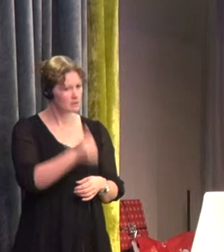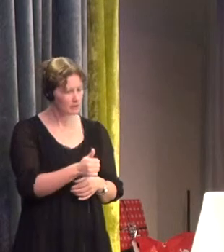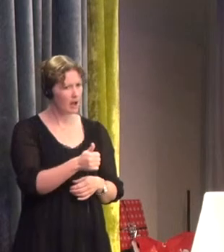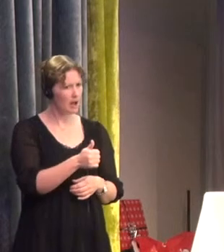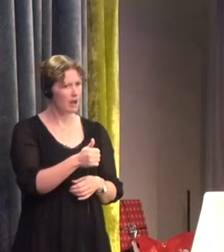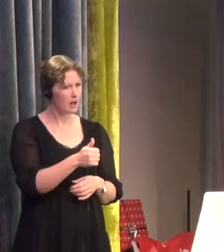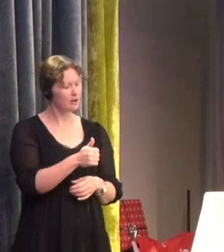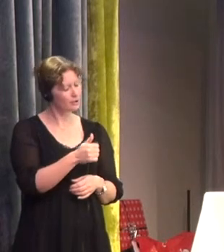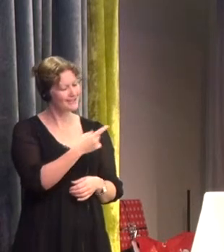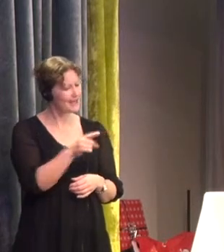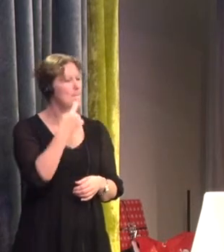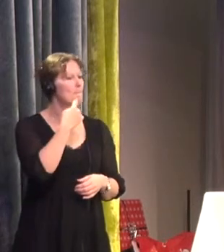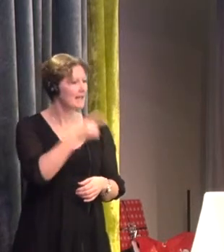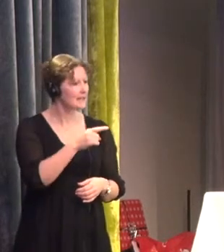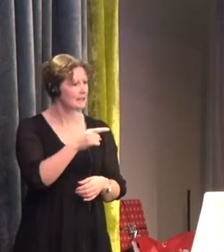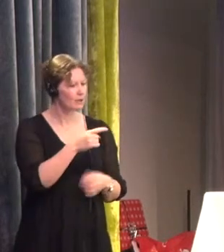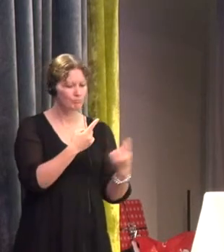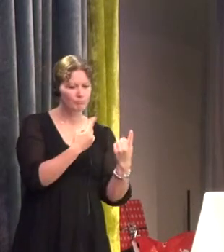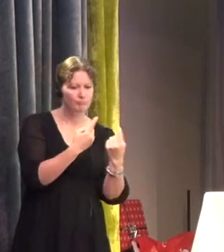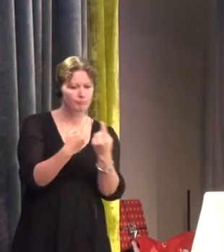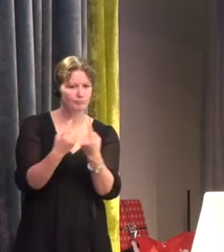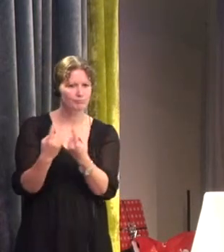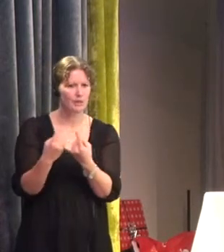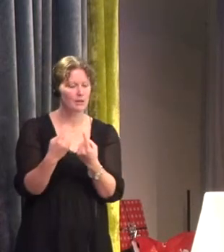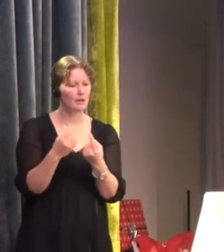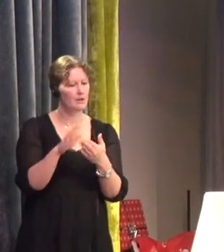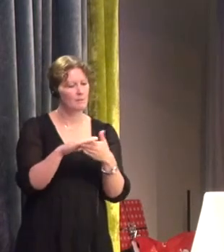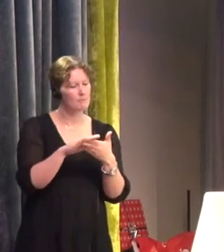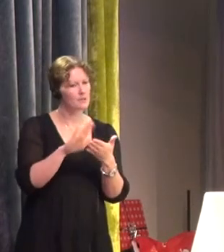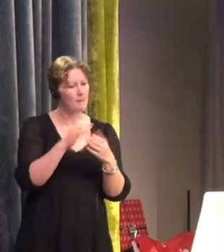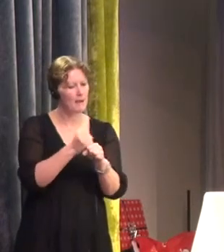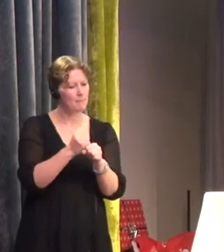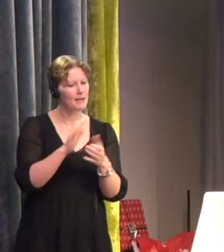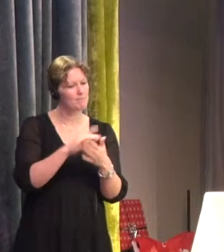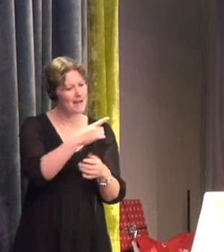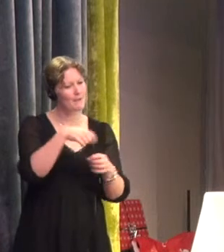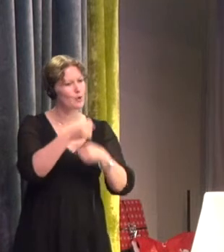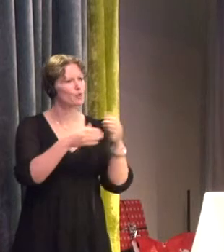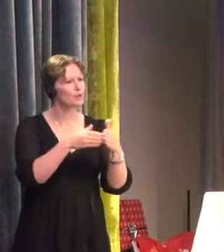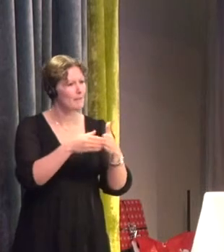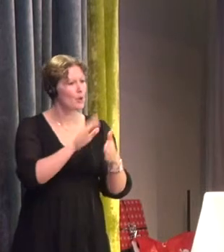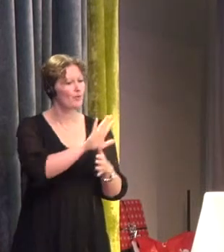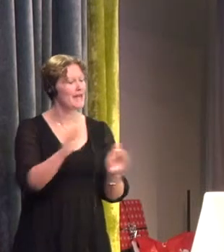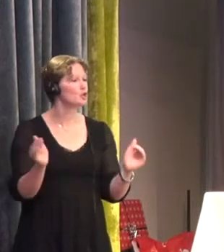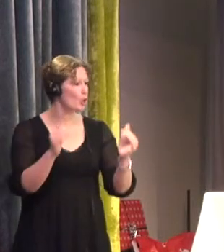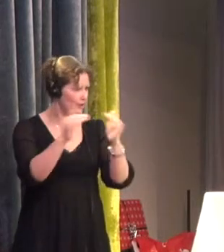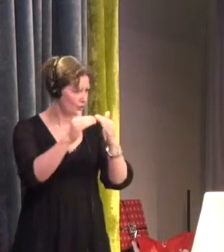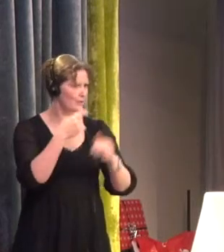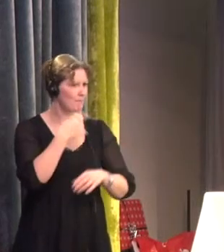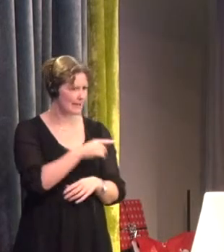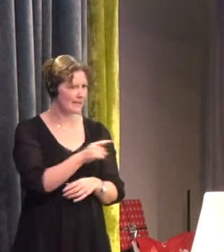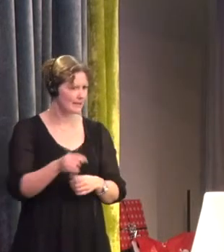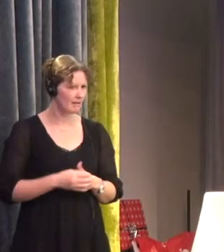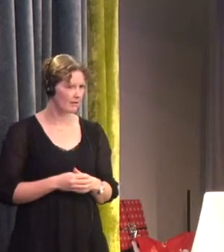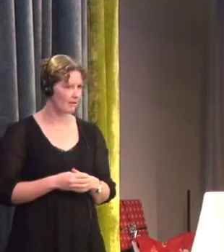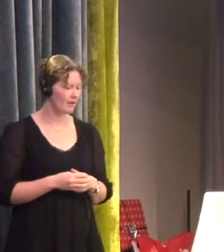actively involve persons with disabilities and their representative organizations, DPOs. Nothing about us without us.